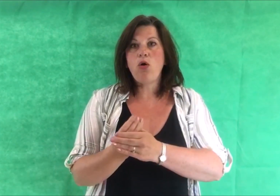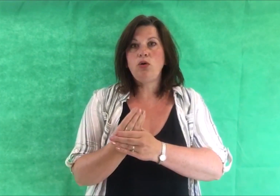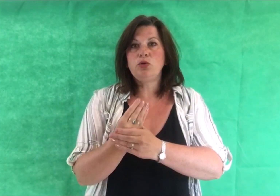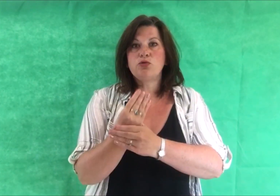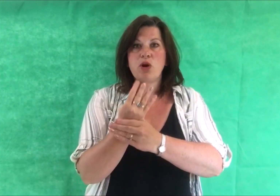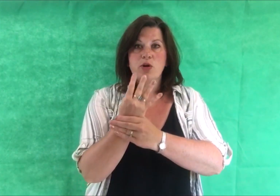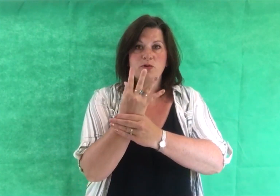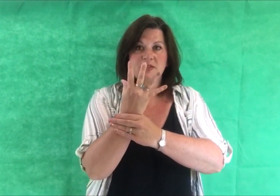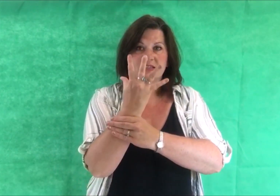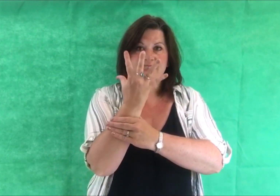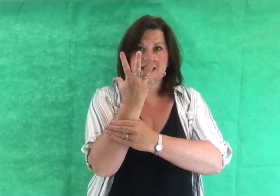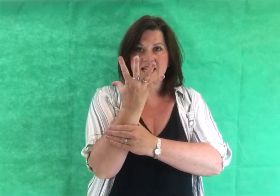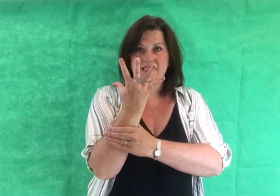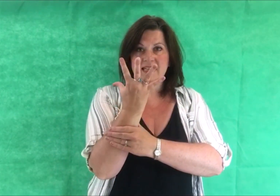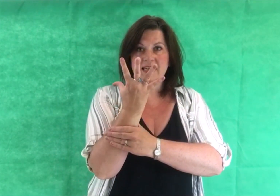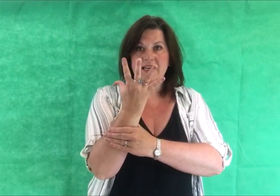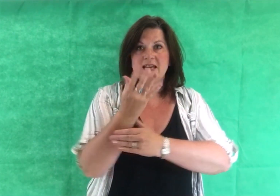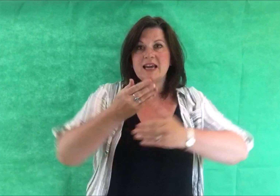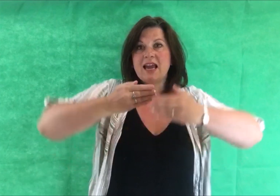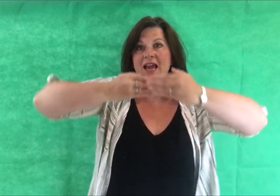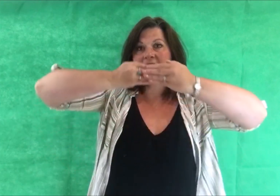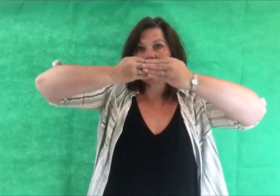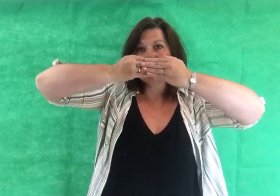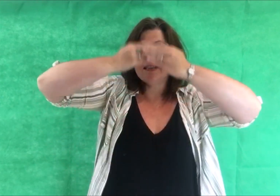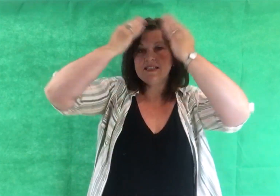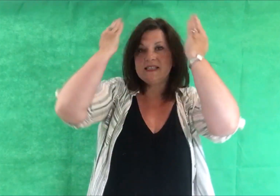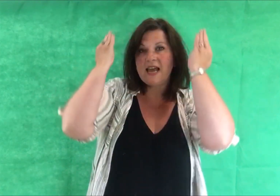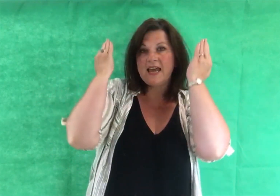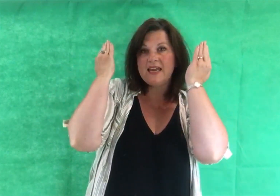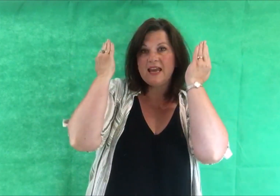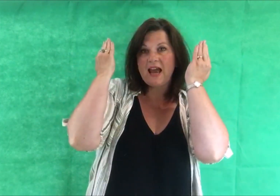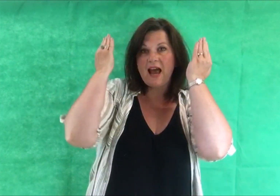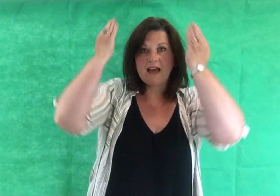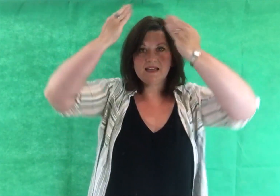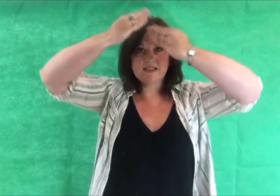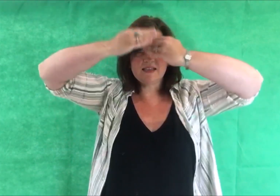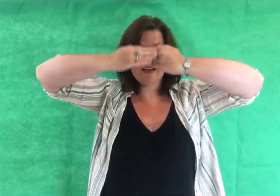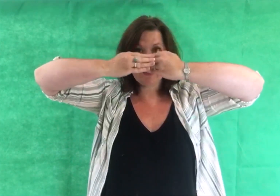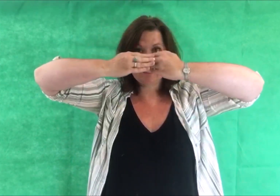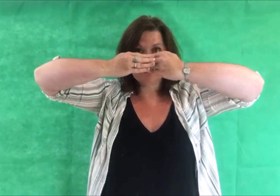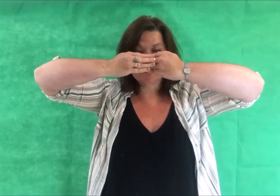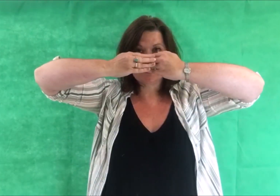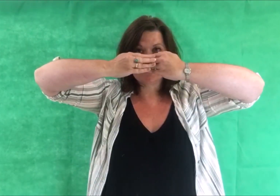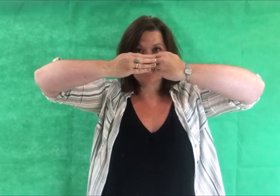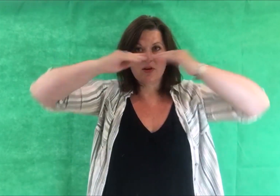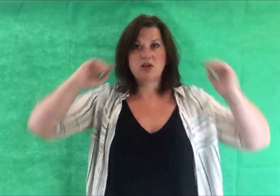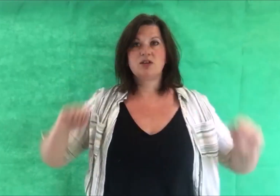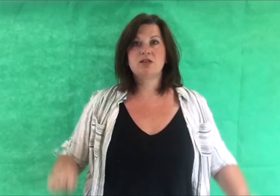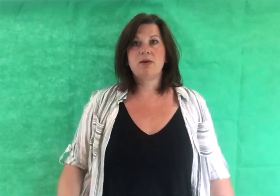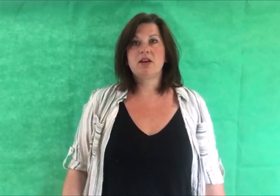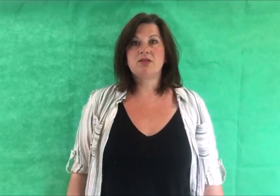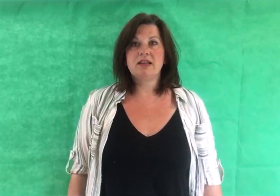All grow steadily day and night. So it goes like